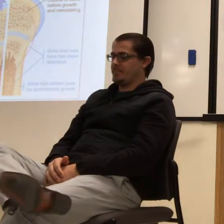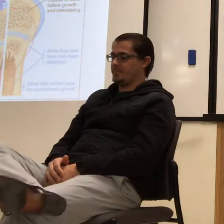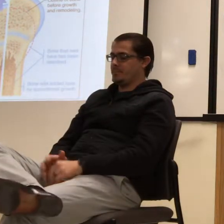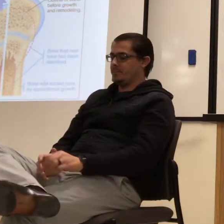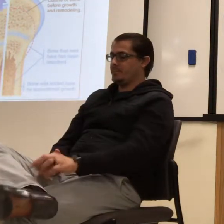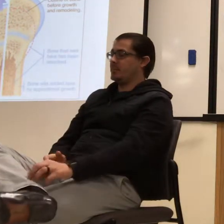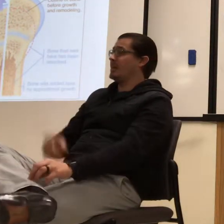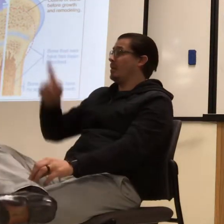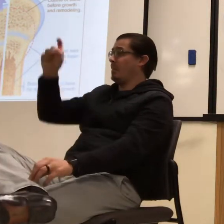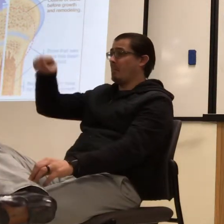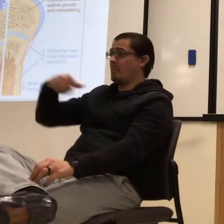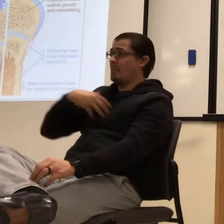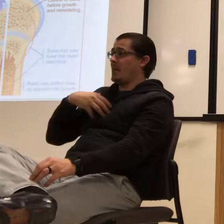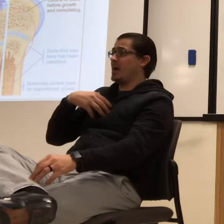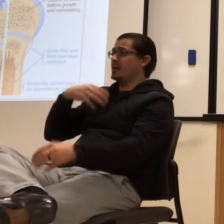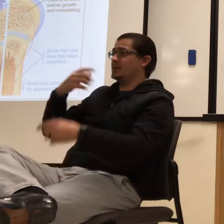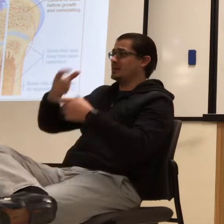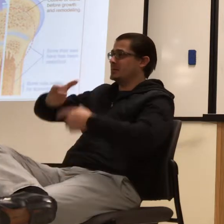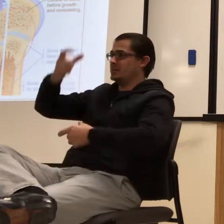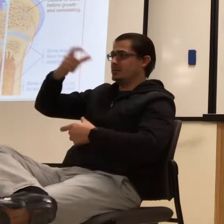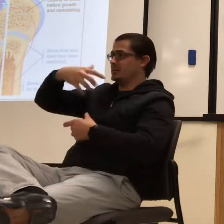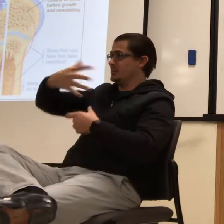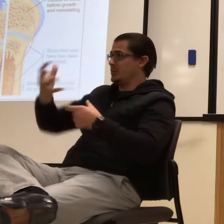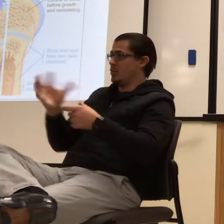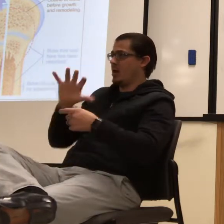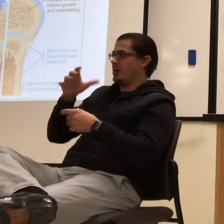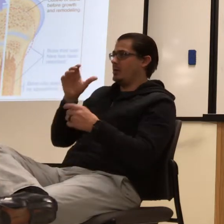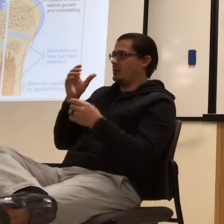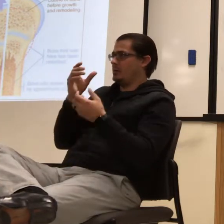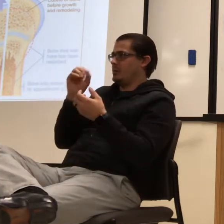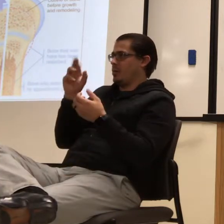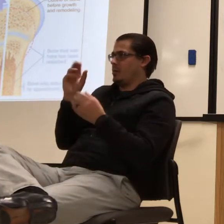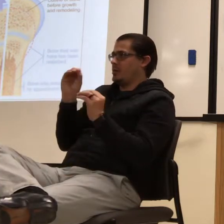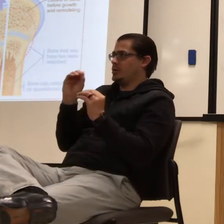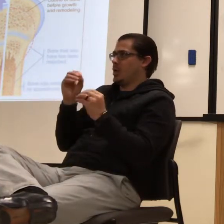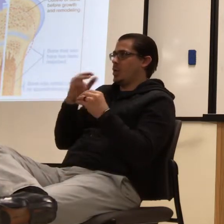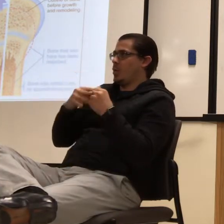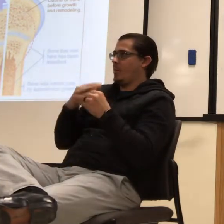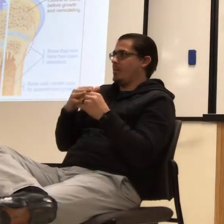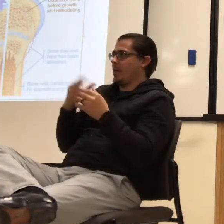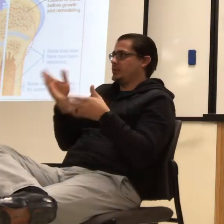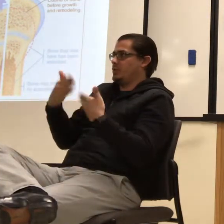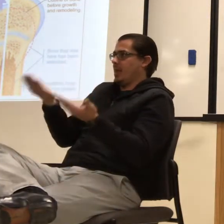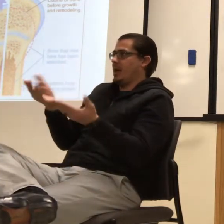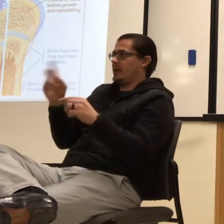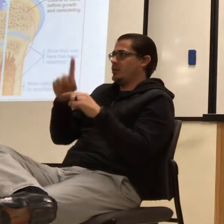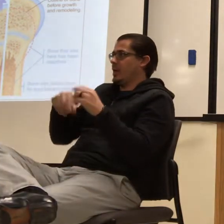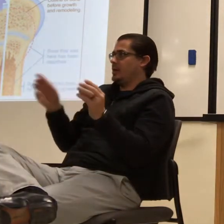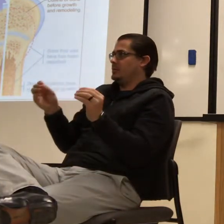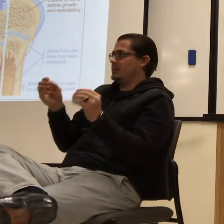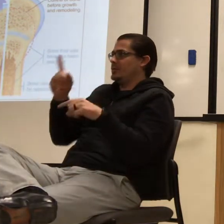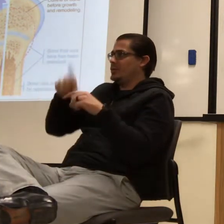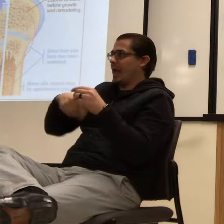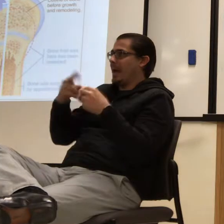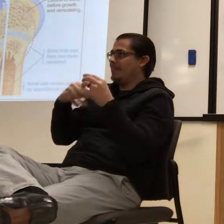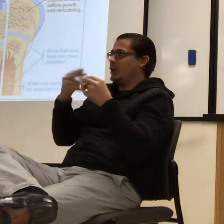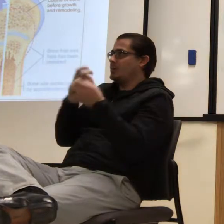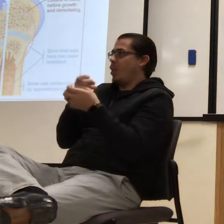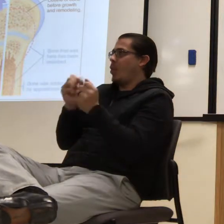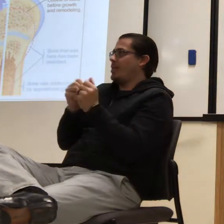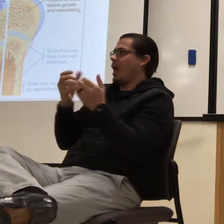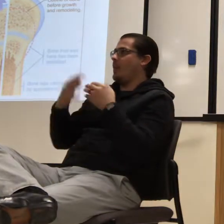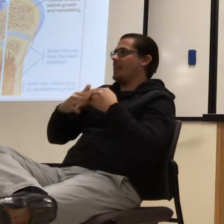got to surround blood vessels. Otherwise, there's no blood supply. The tissue's not going to. You can't do it. You can't even build a bone without the blood.